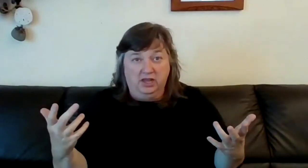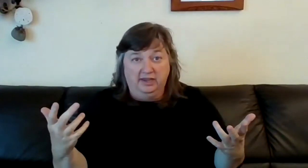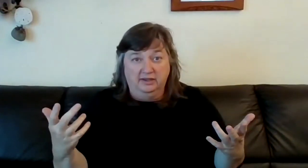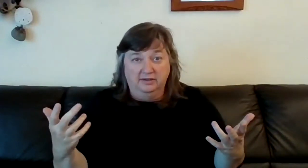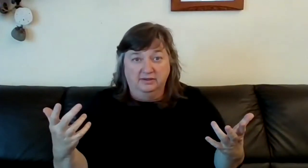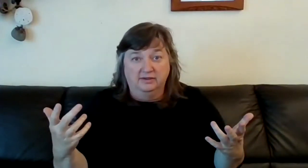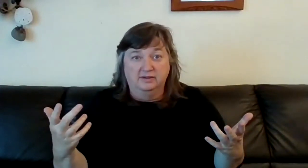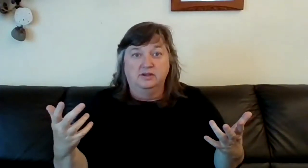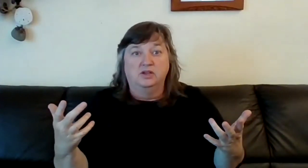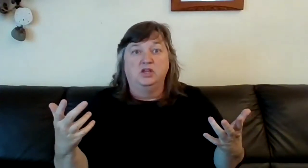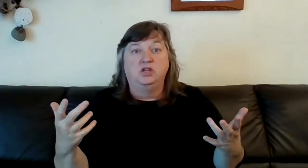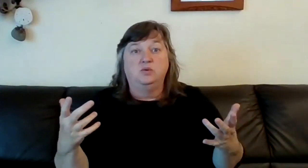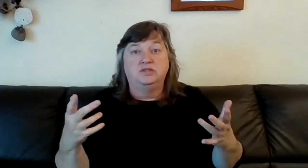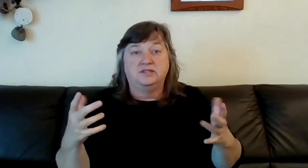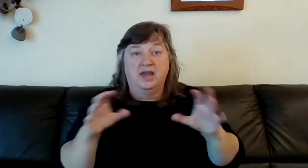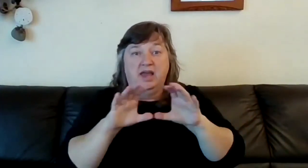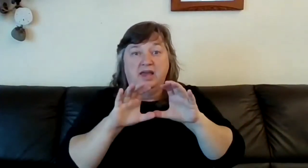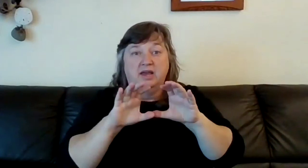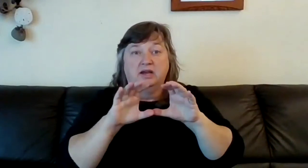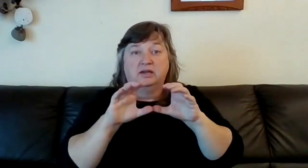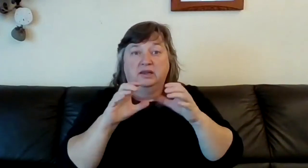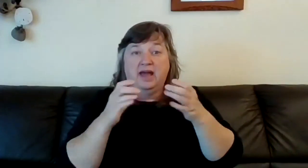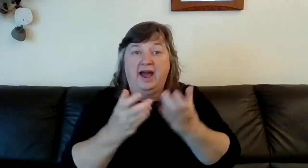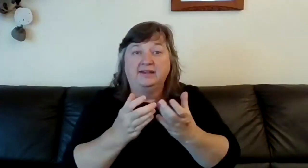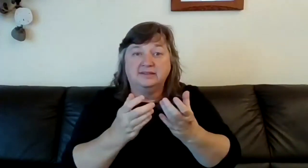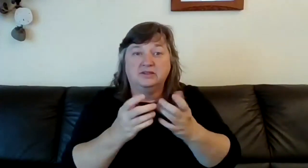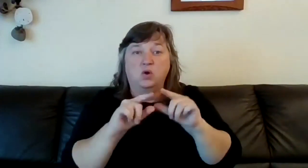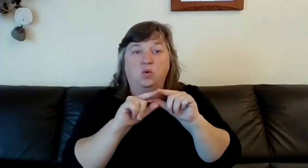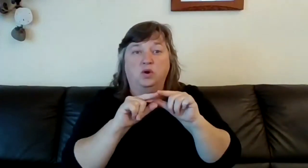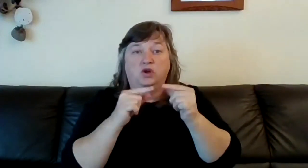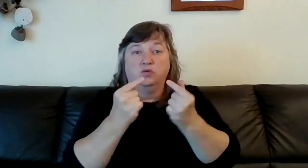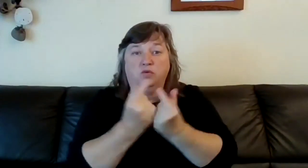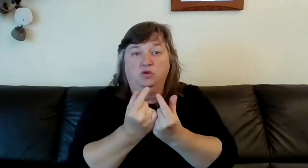like? You would say class or group.